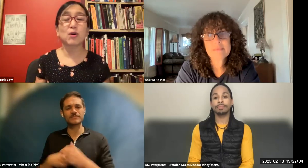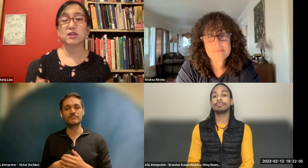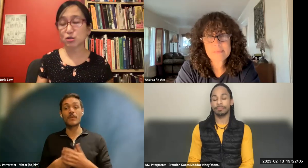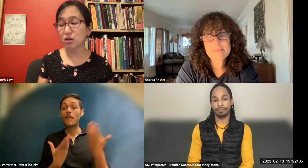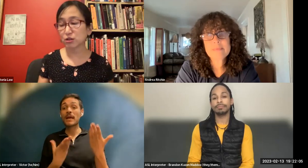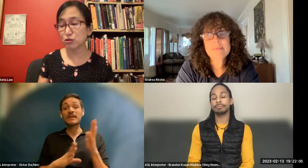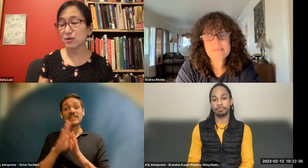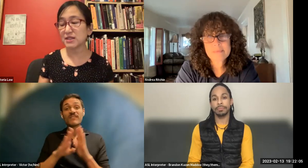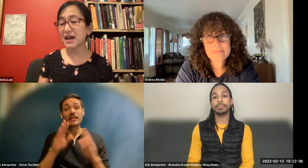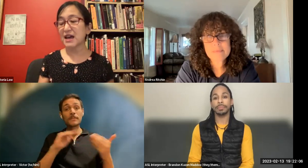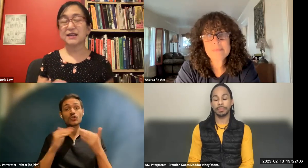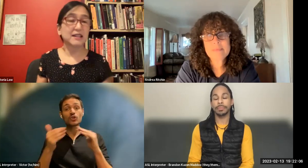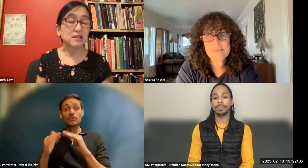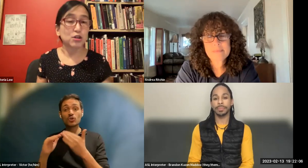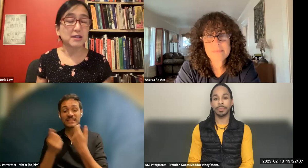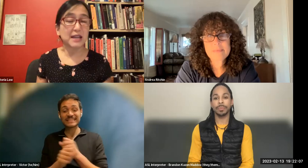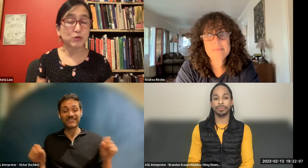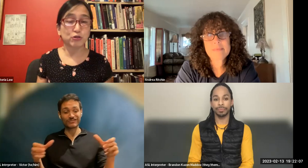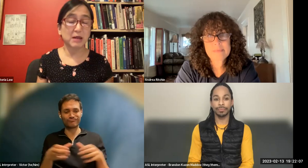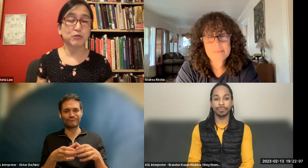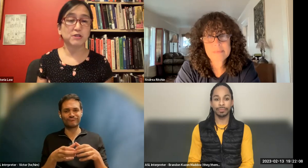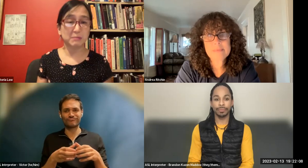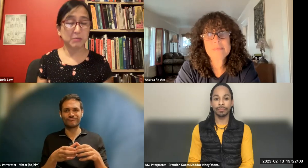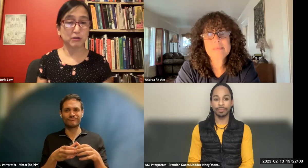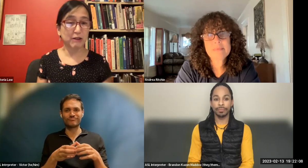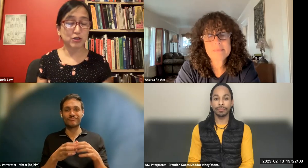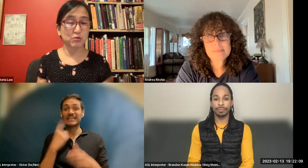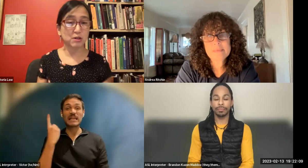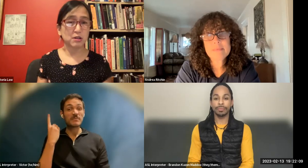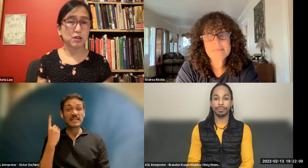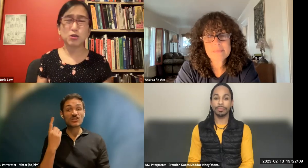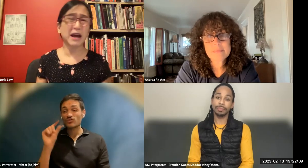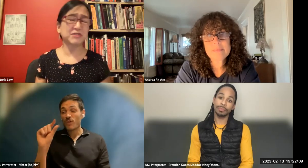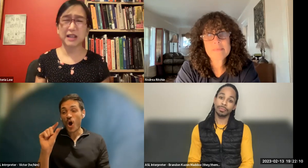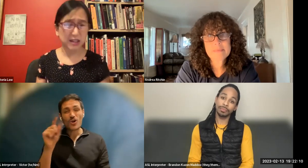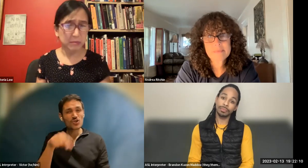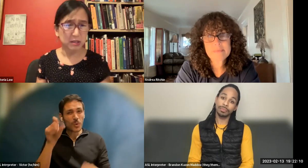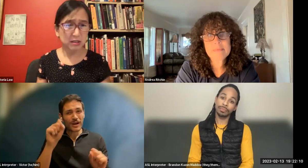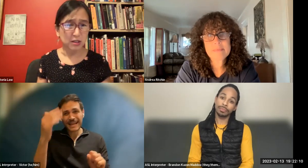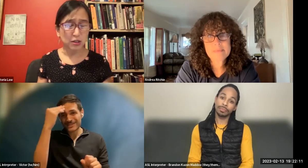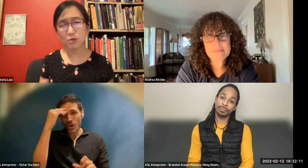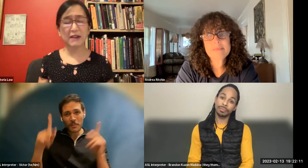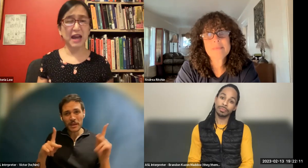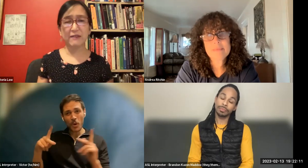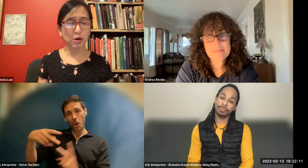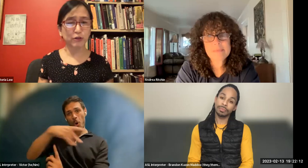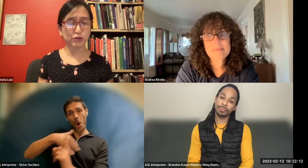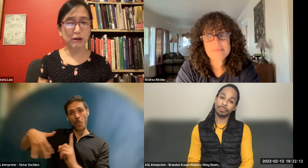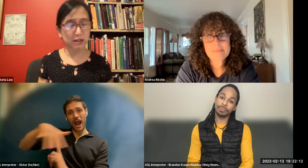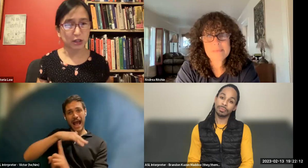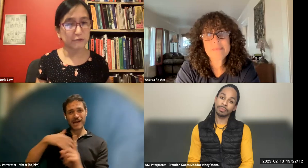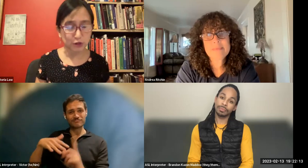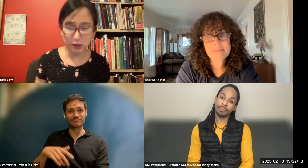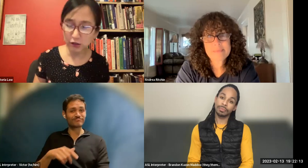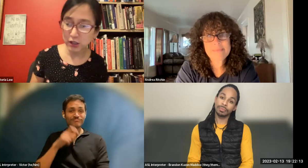thing everyone on this call could do is getting to know your neighbors and people around you. You don't have to like them. You don't have to have them over at